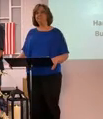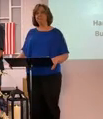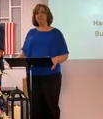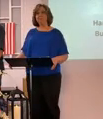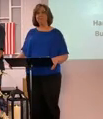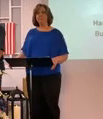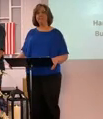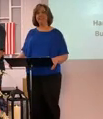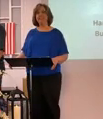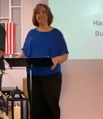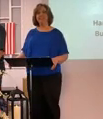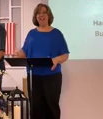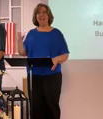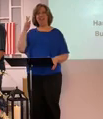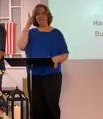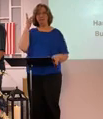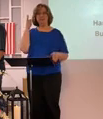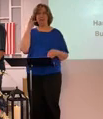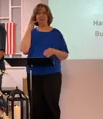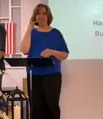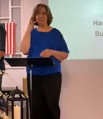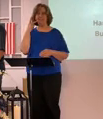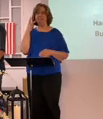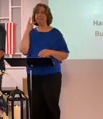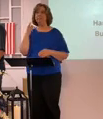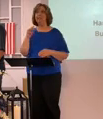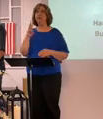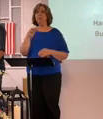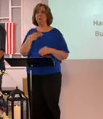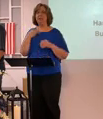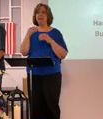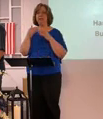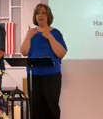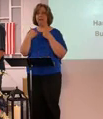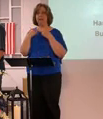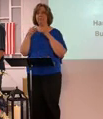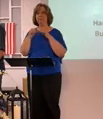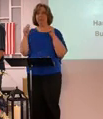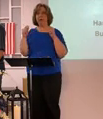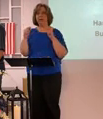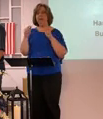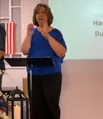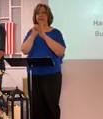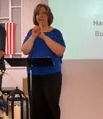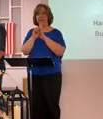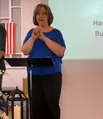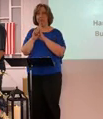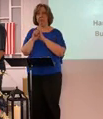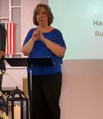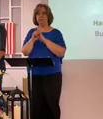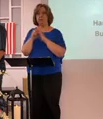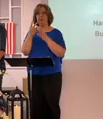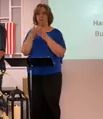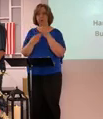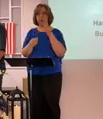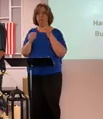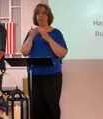I think was what we were supposed to talk about, we had great examples. Both of our sets of